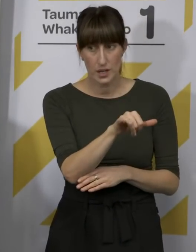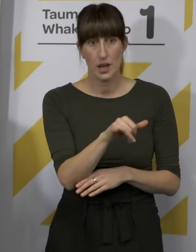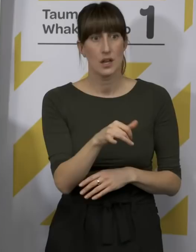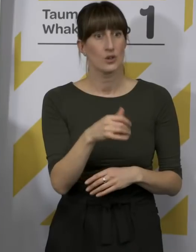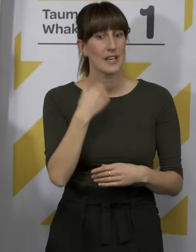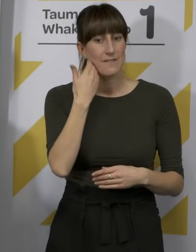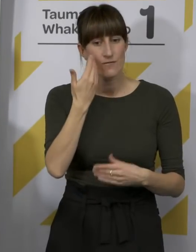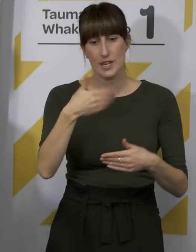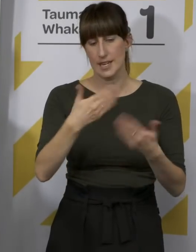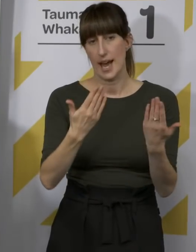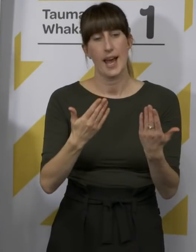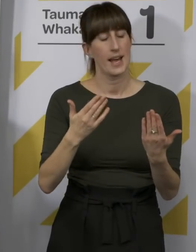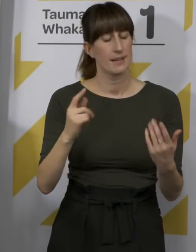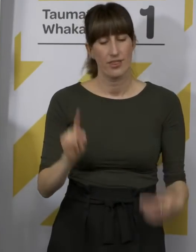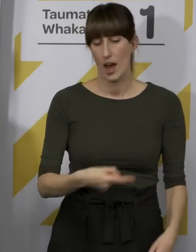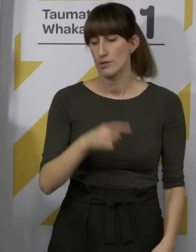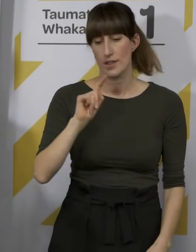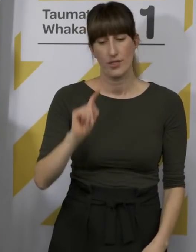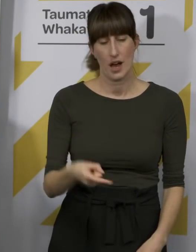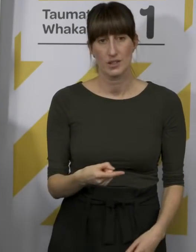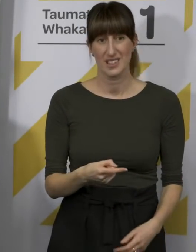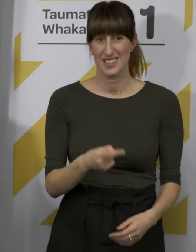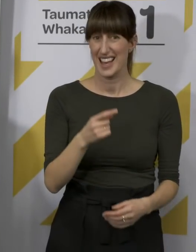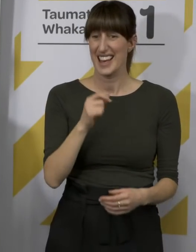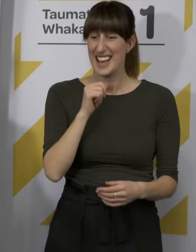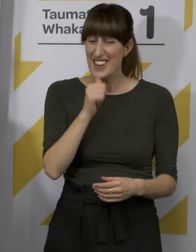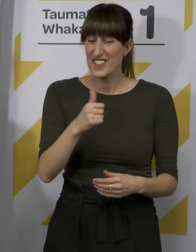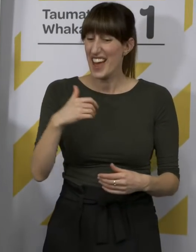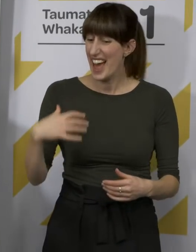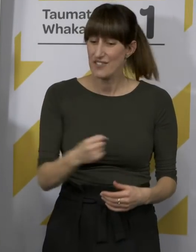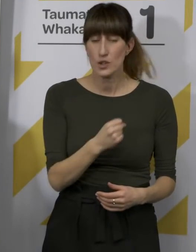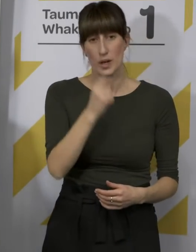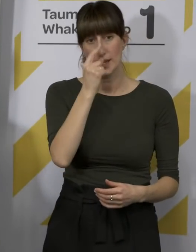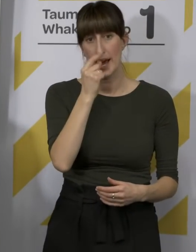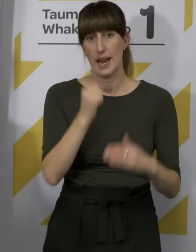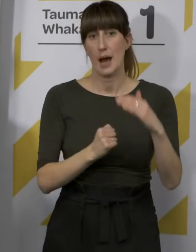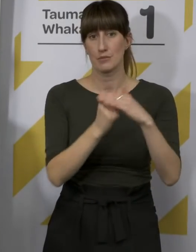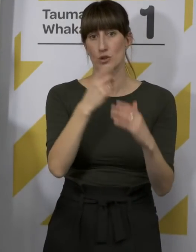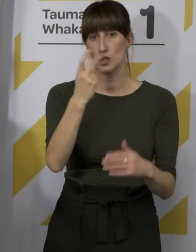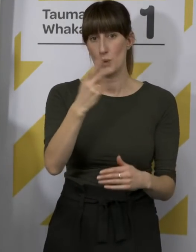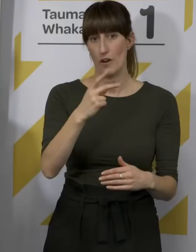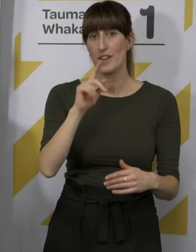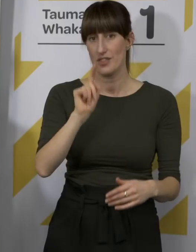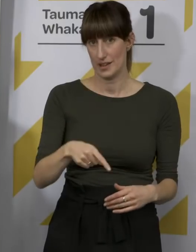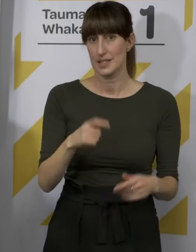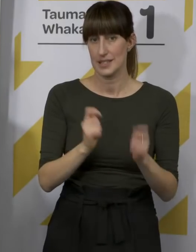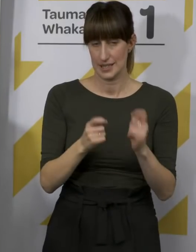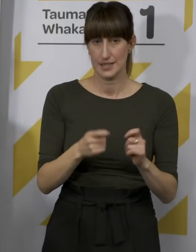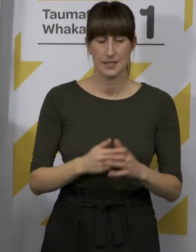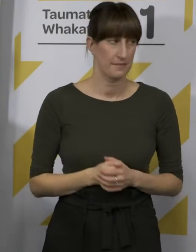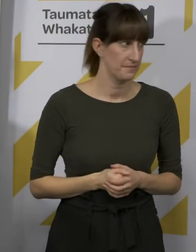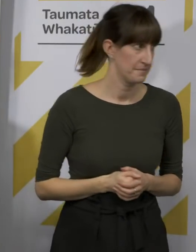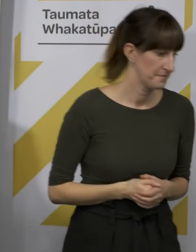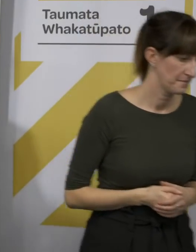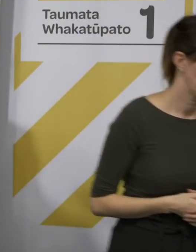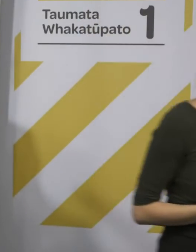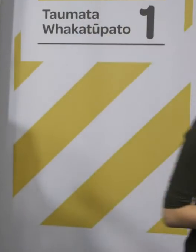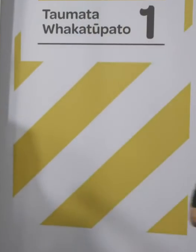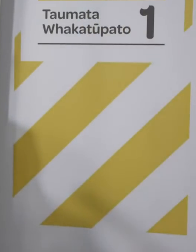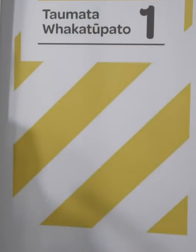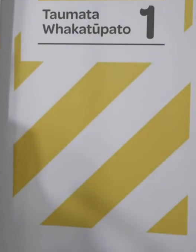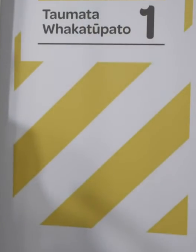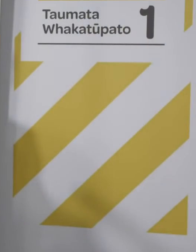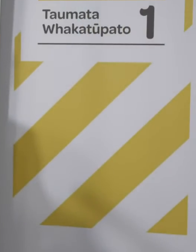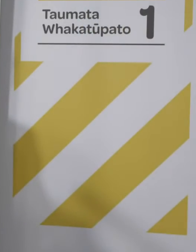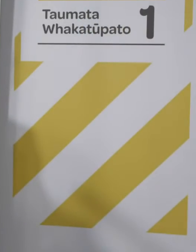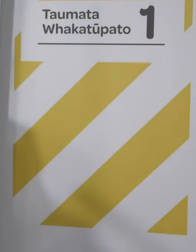day, and we can do up to 12,000 or just over 12,000 if necessary. Is there a minimum, though, you've told your officials we have to get over 2,000 a day